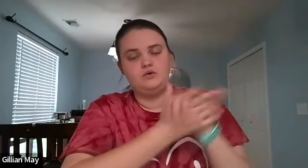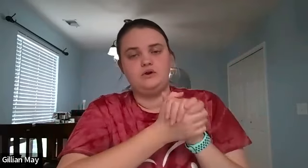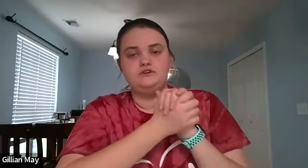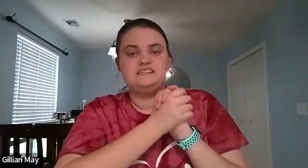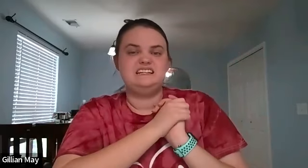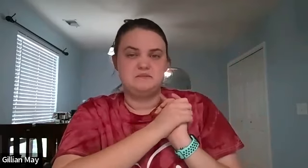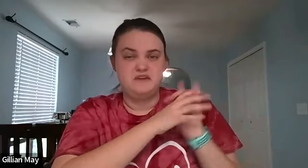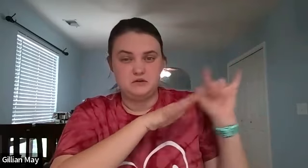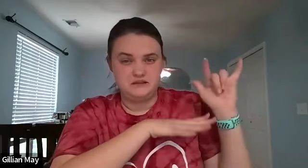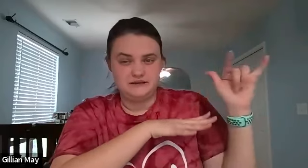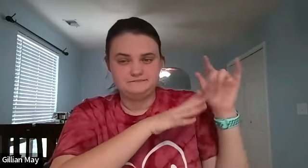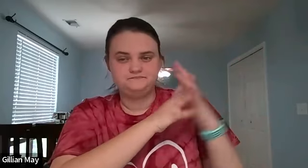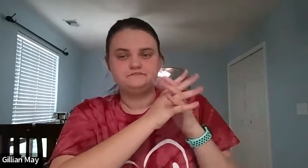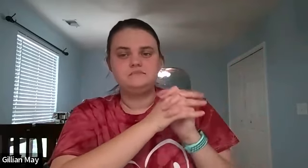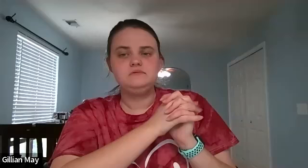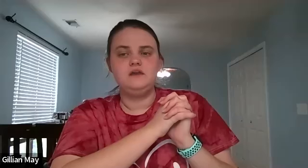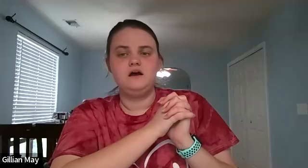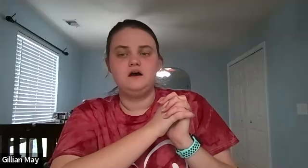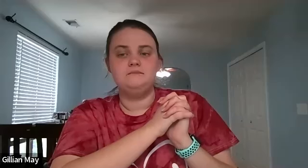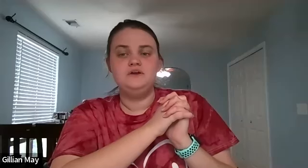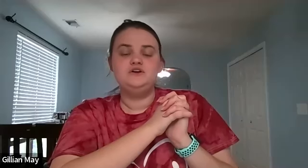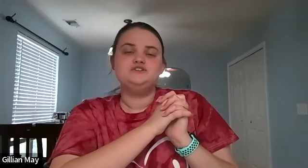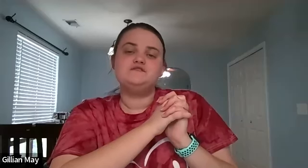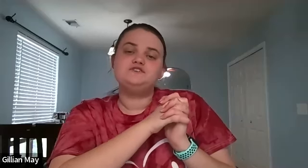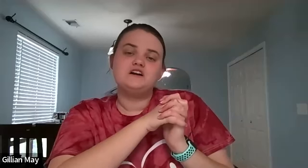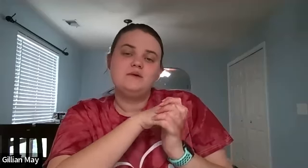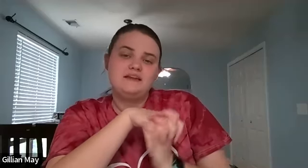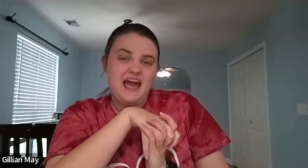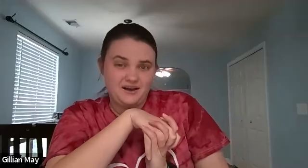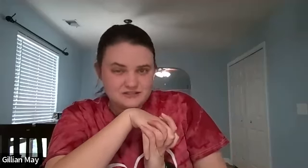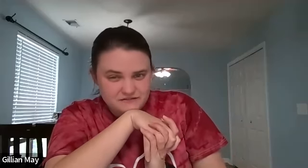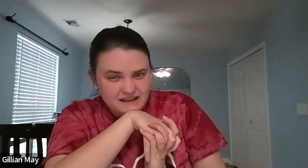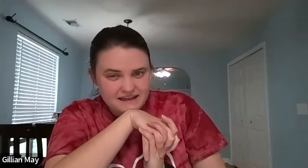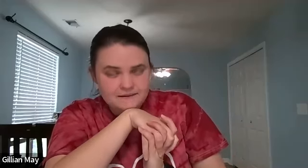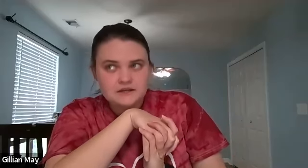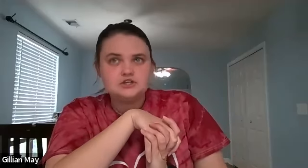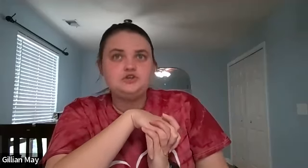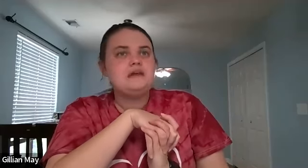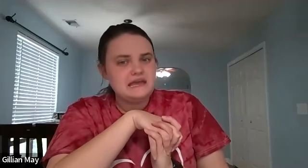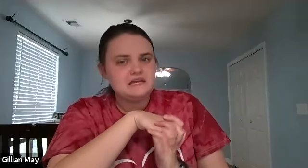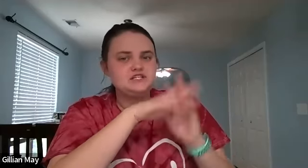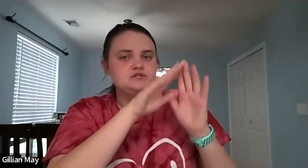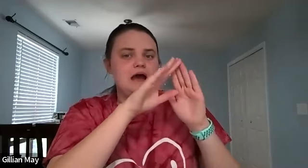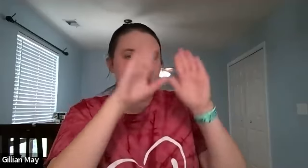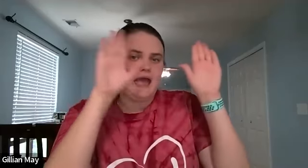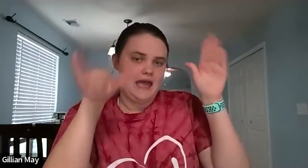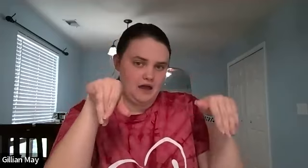or using any type of airplane. So if you're talking about like a house fly, you can do